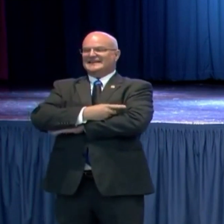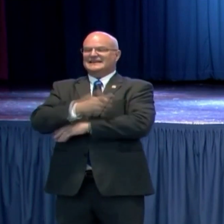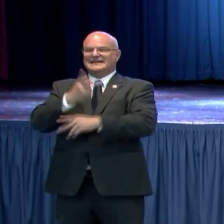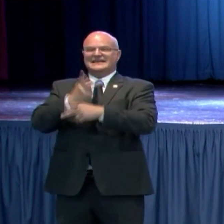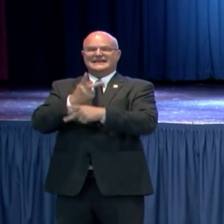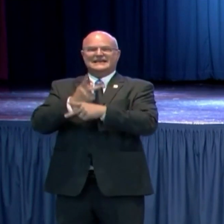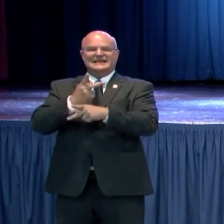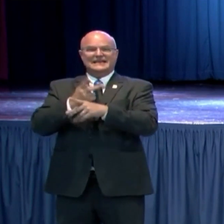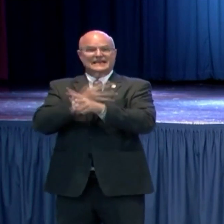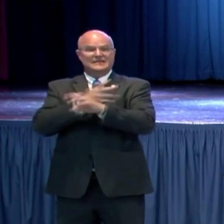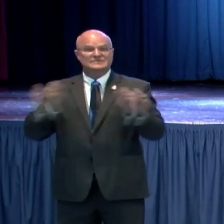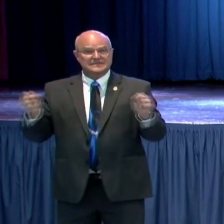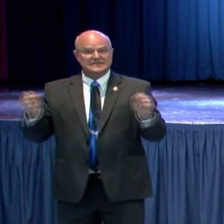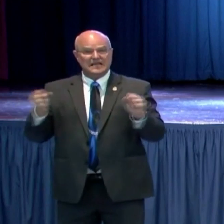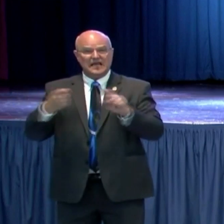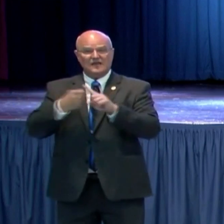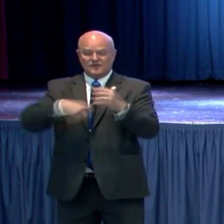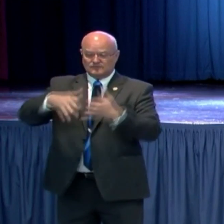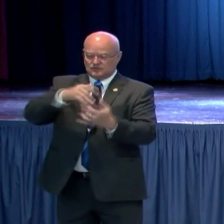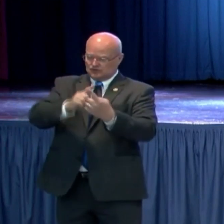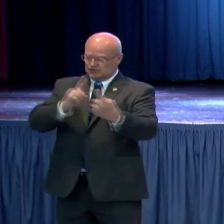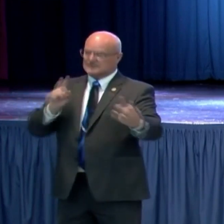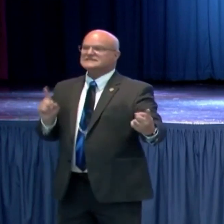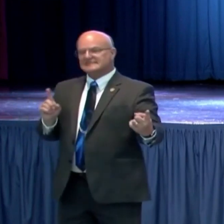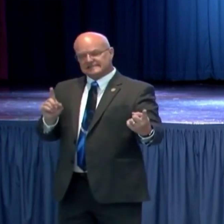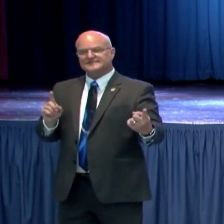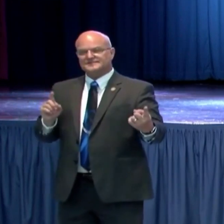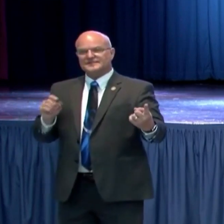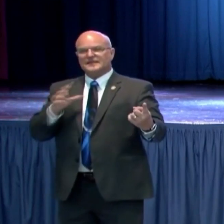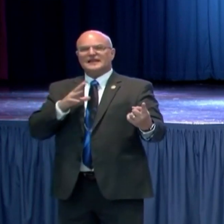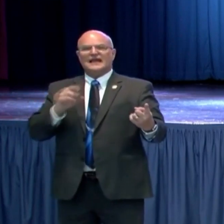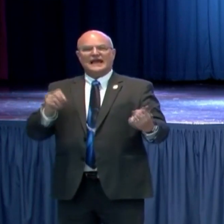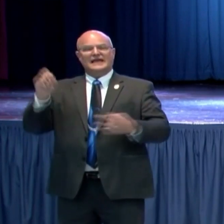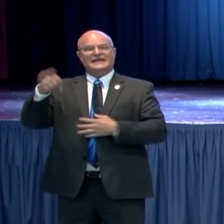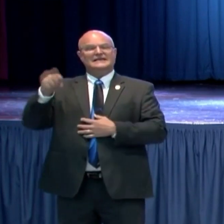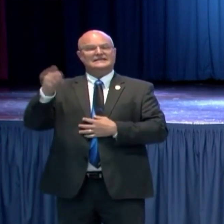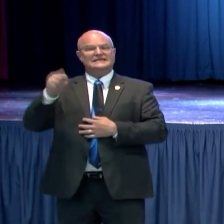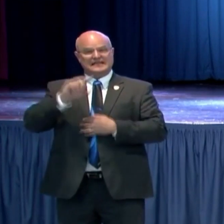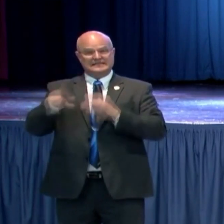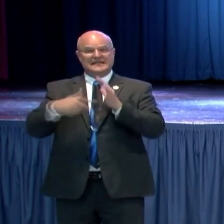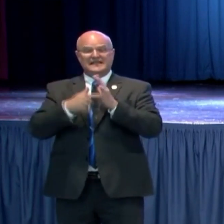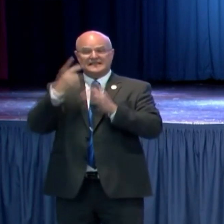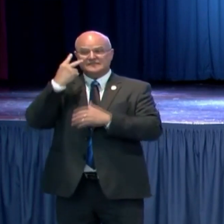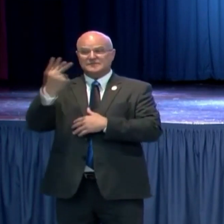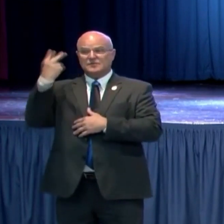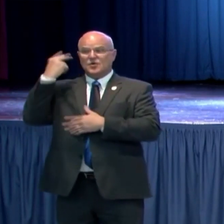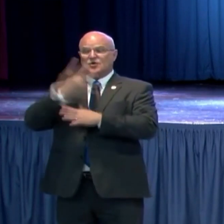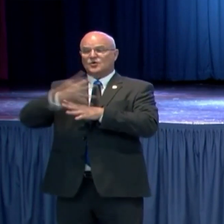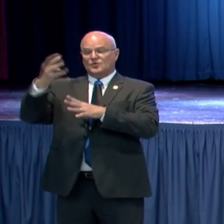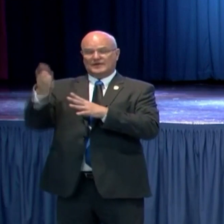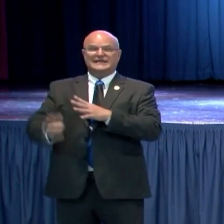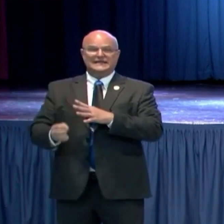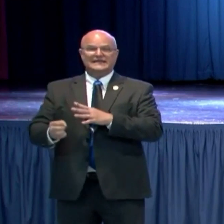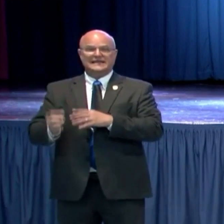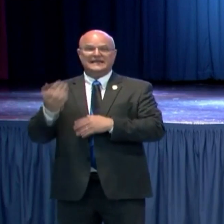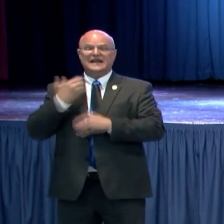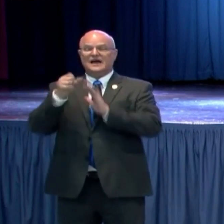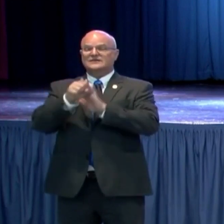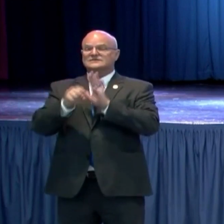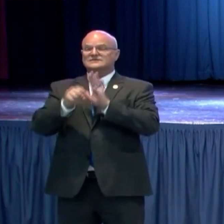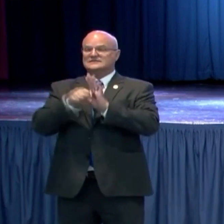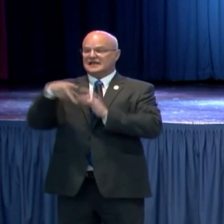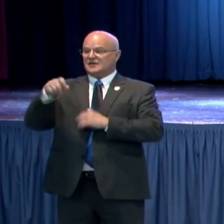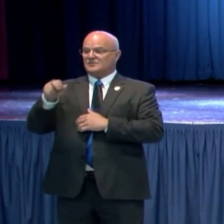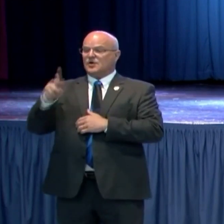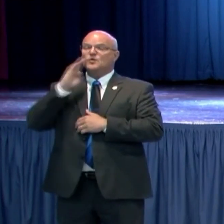Keep safe from a social distance standpoint. And yes, this Memorial Weekend, our state